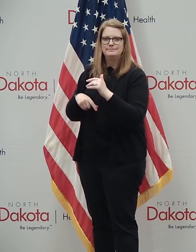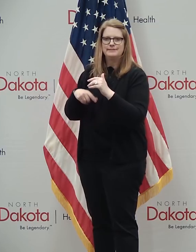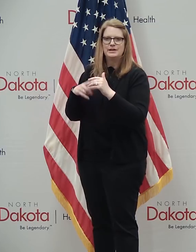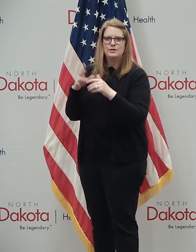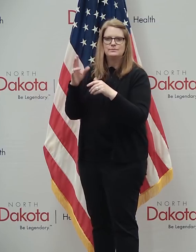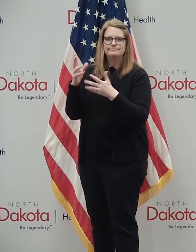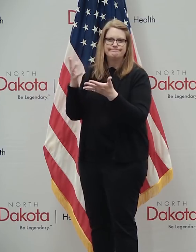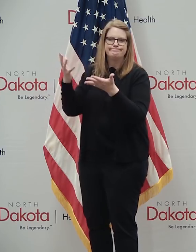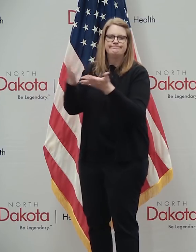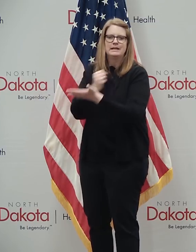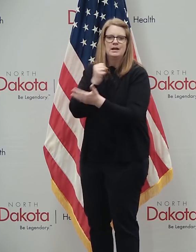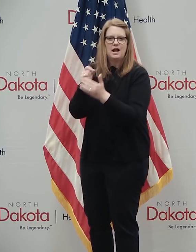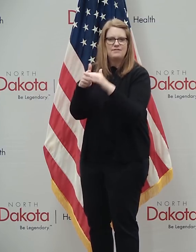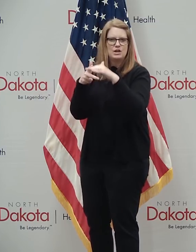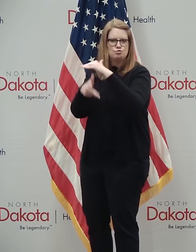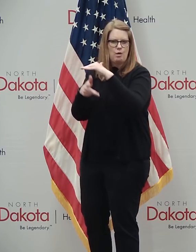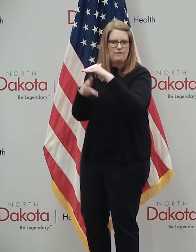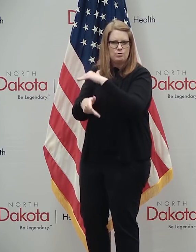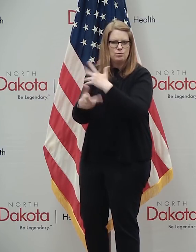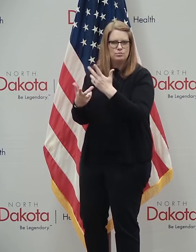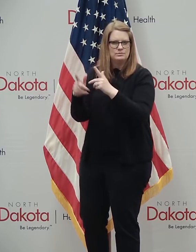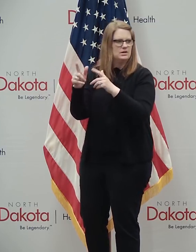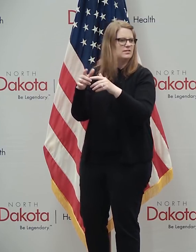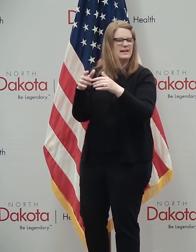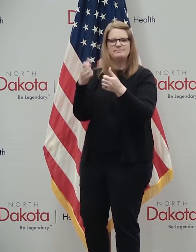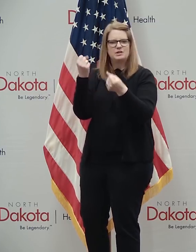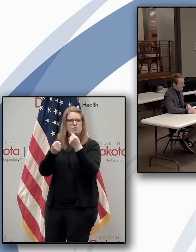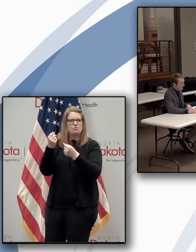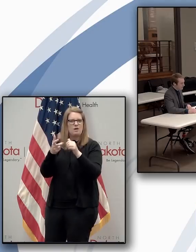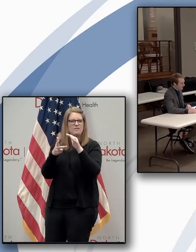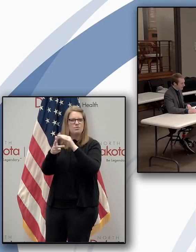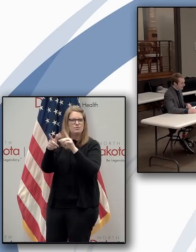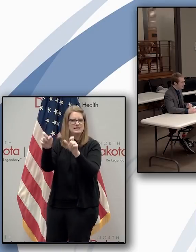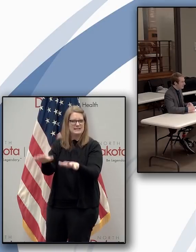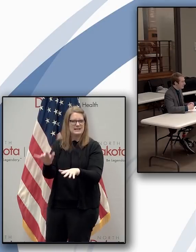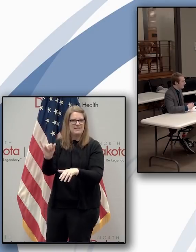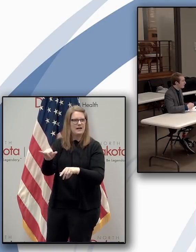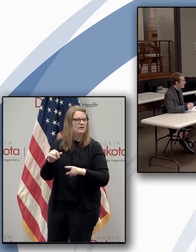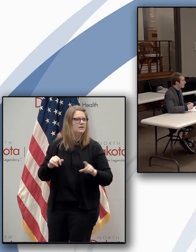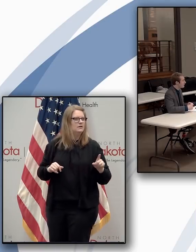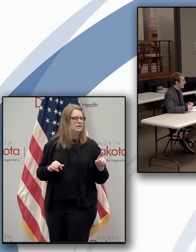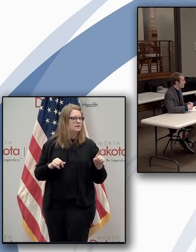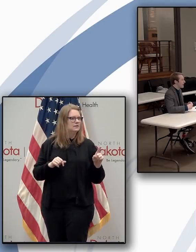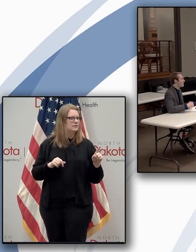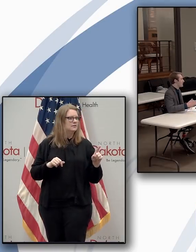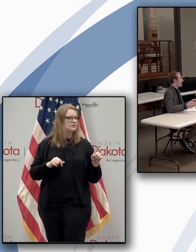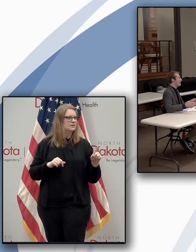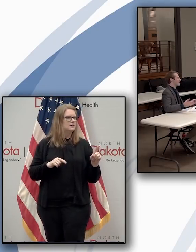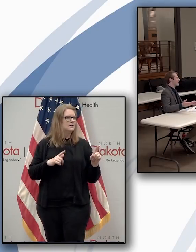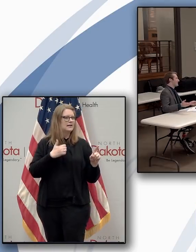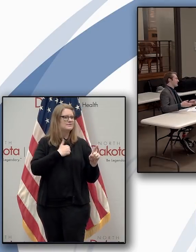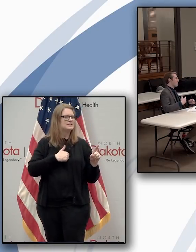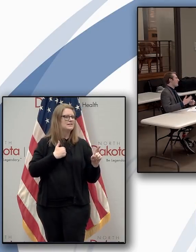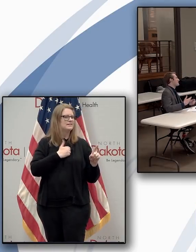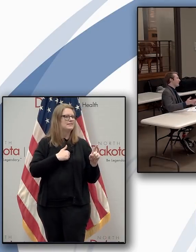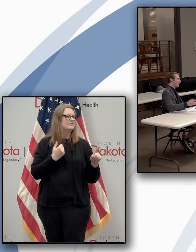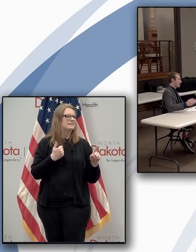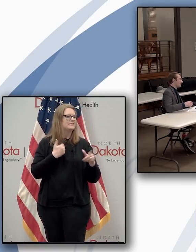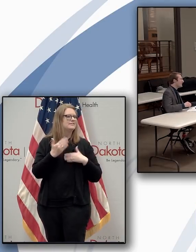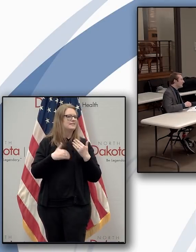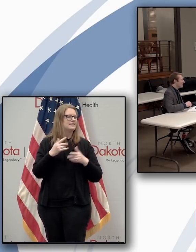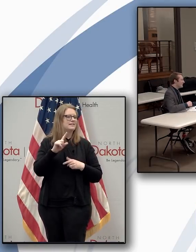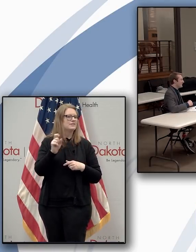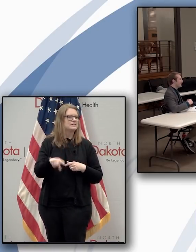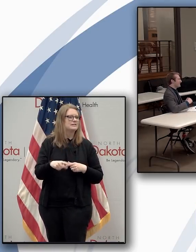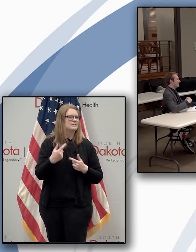more focused and more supported. If I may, just another follow-up on that. We've been actually, I'm sorry, it's just the momentum of the